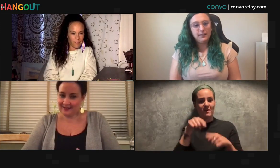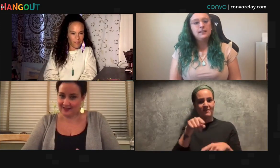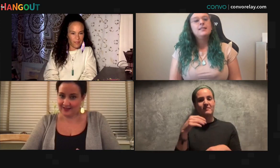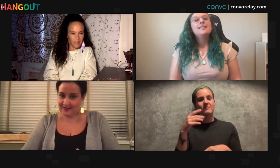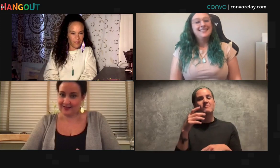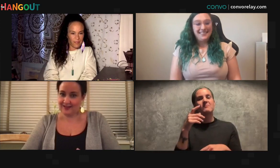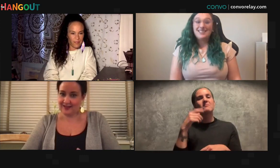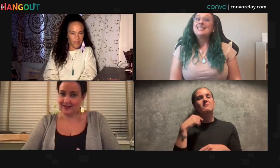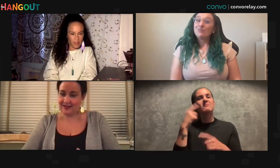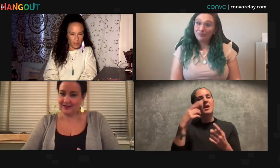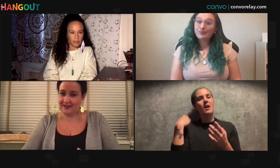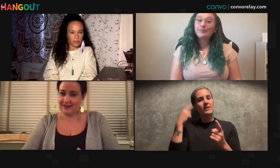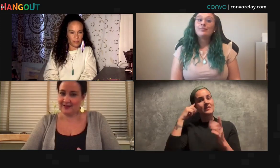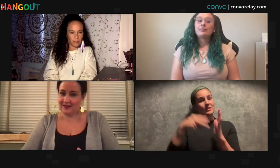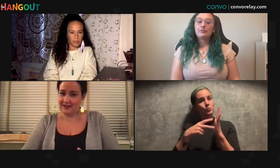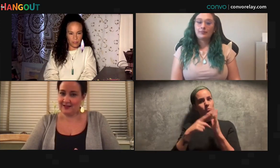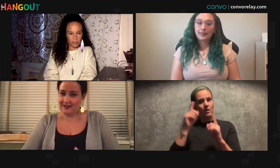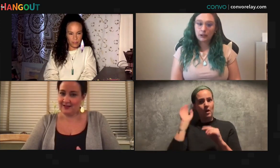This is Belinda. I was thinking about the vision board,